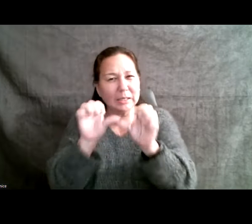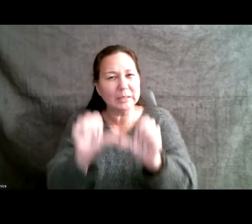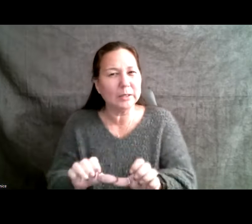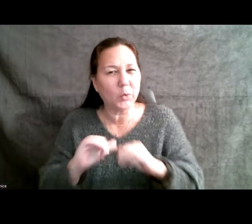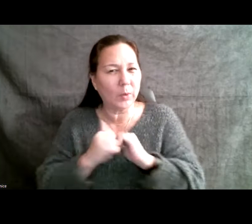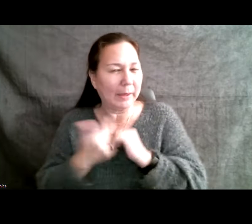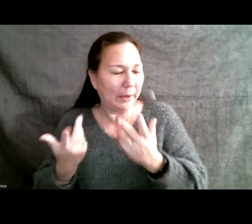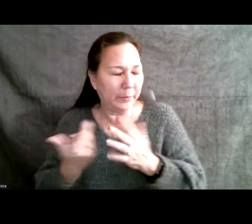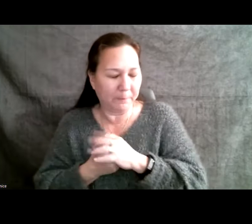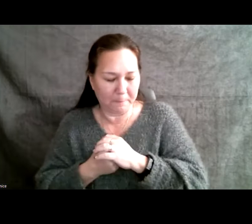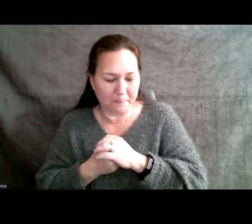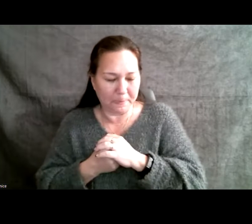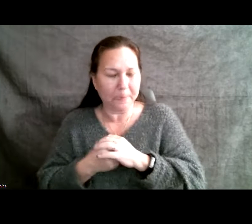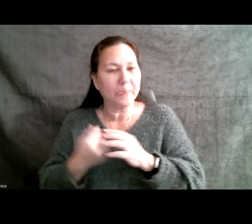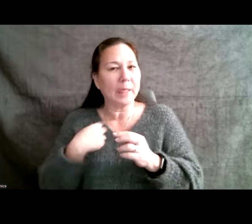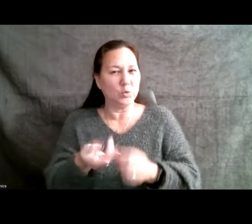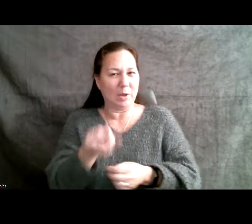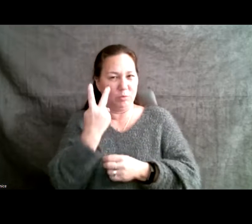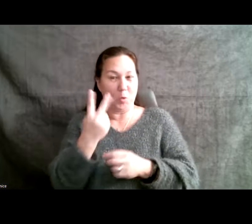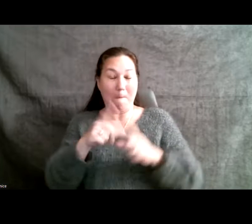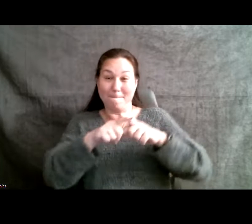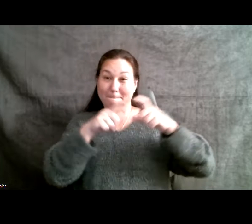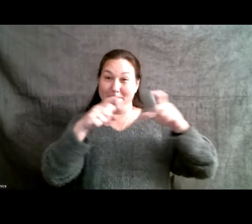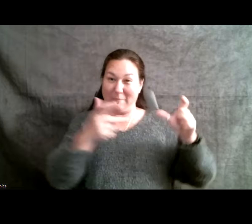two large issues here,